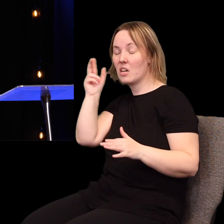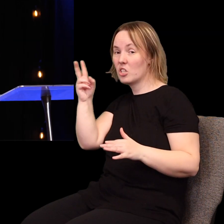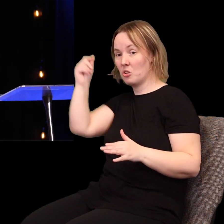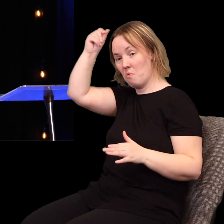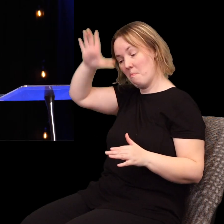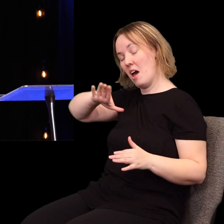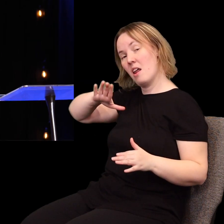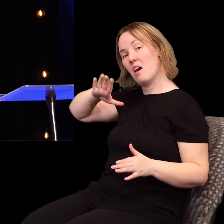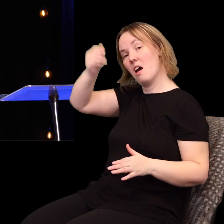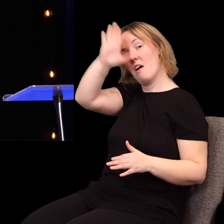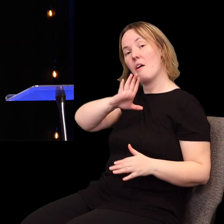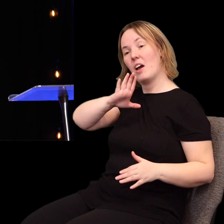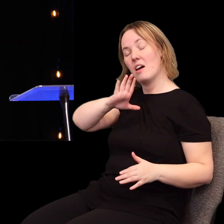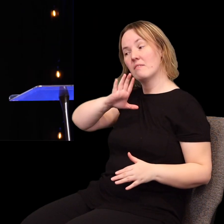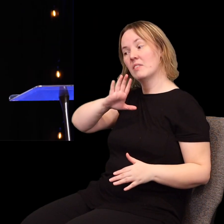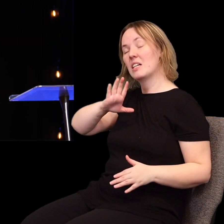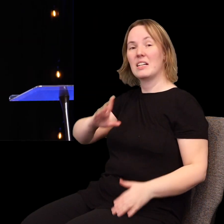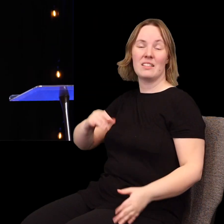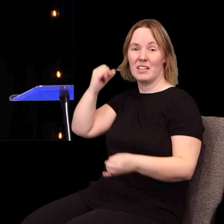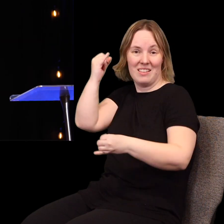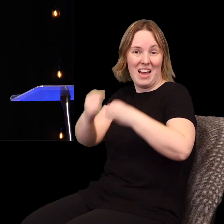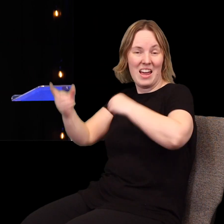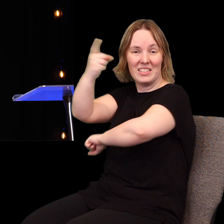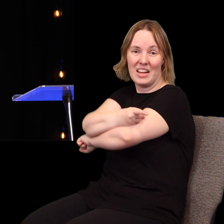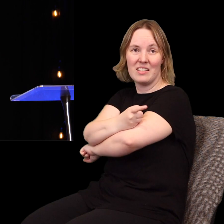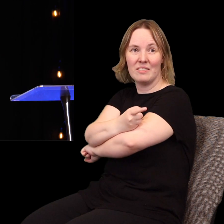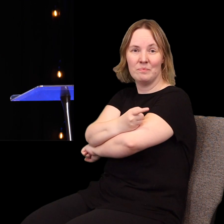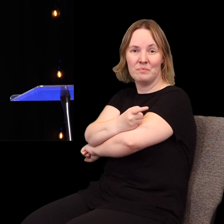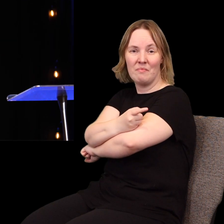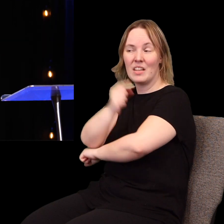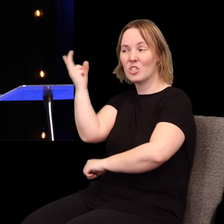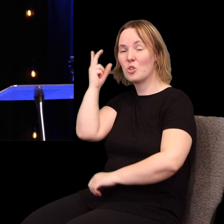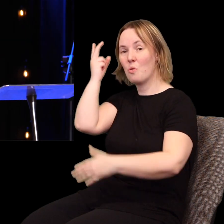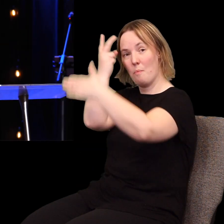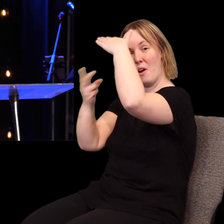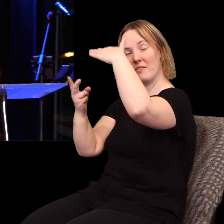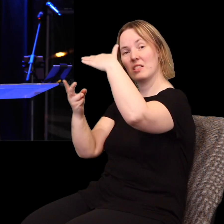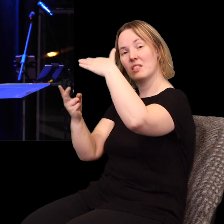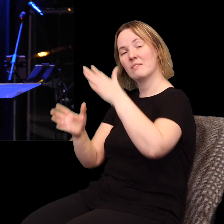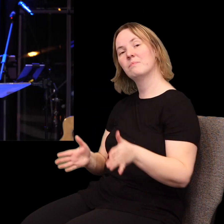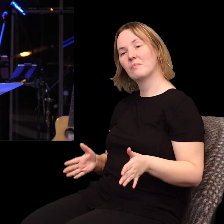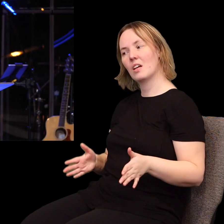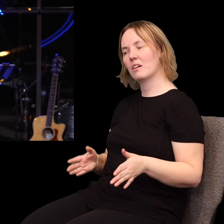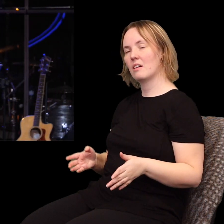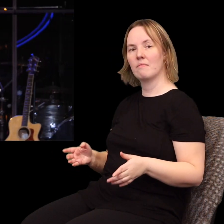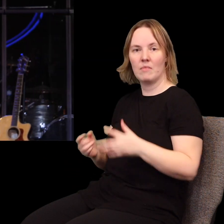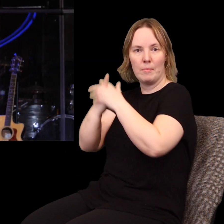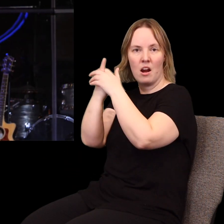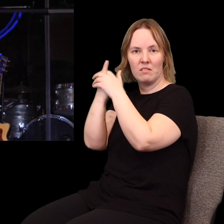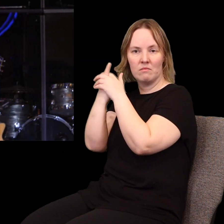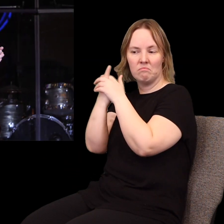God that God says in the last days, which may not be many, many years ahead of us, in the last days that two prophets are going to